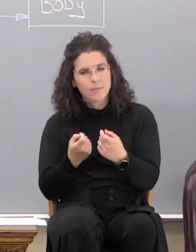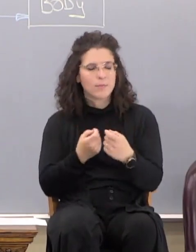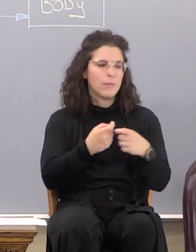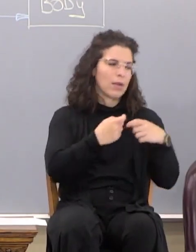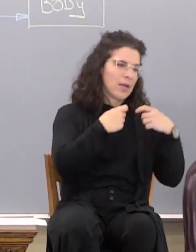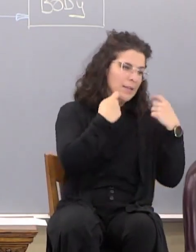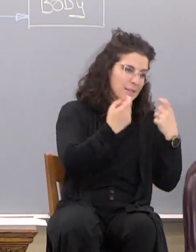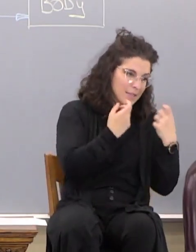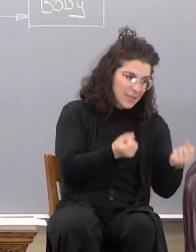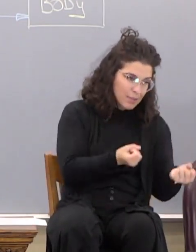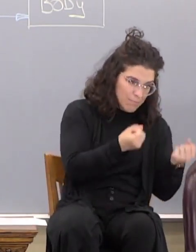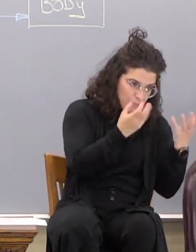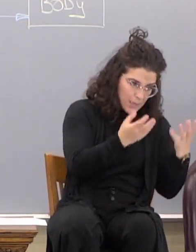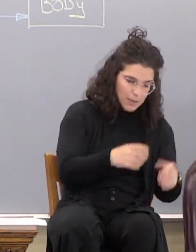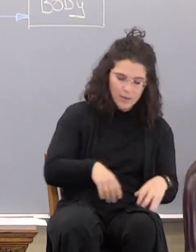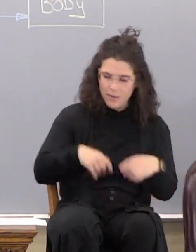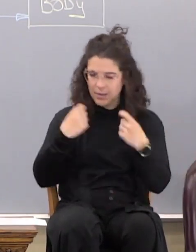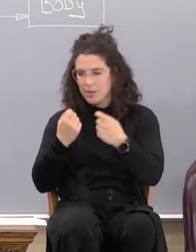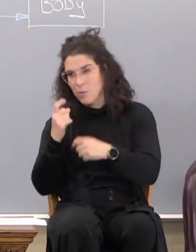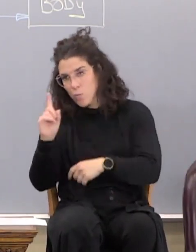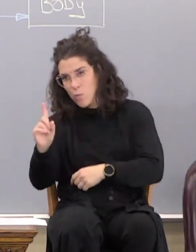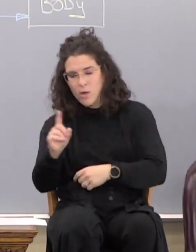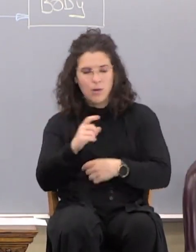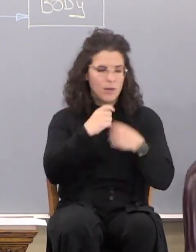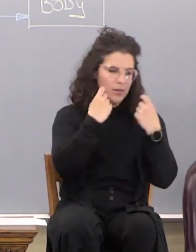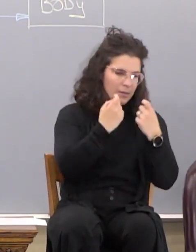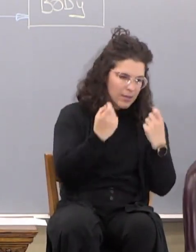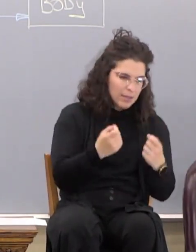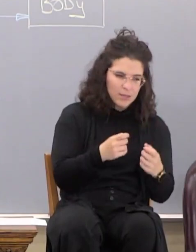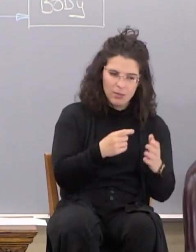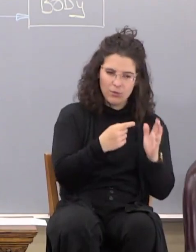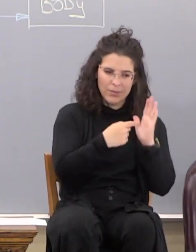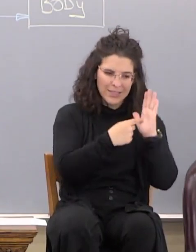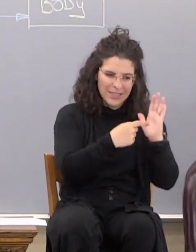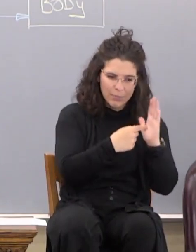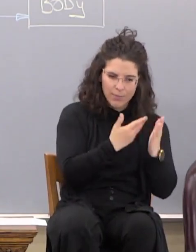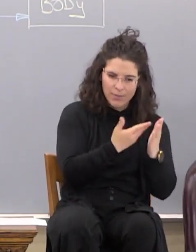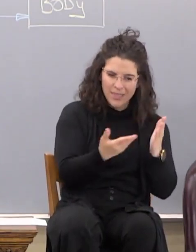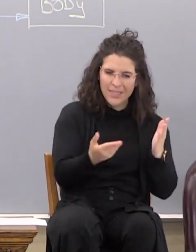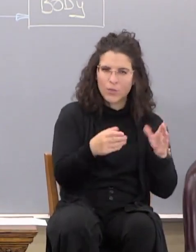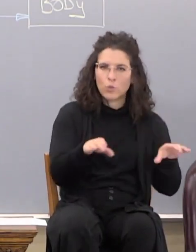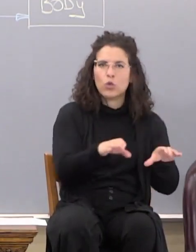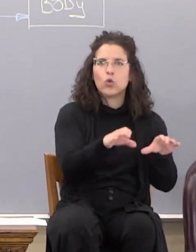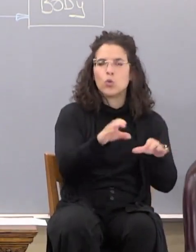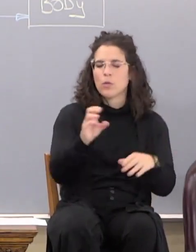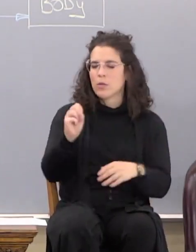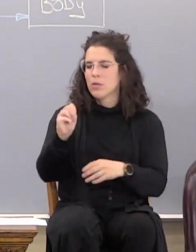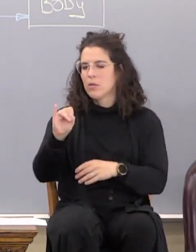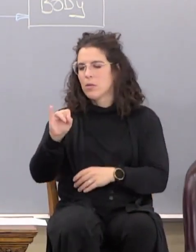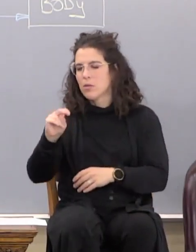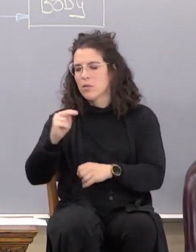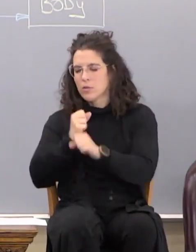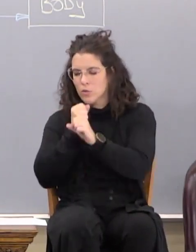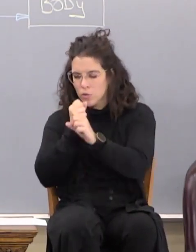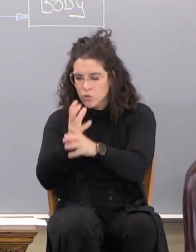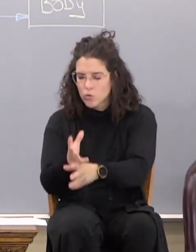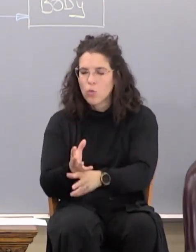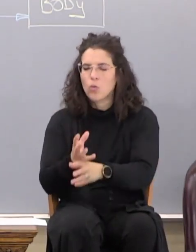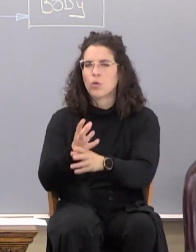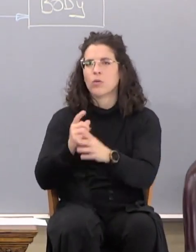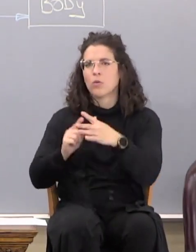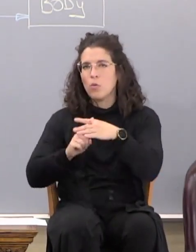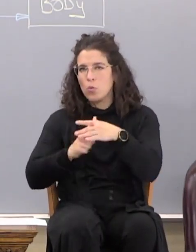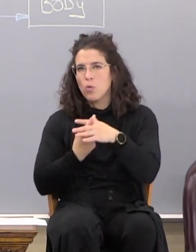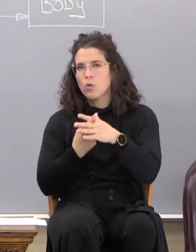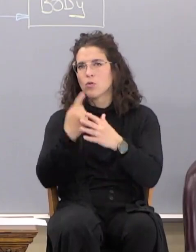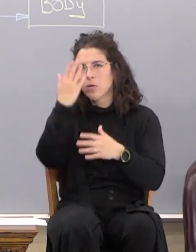sin and sins are the symptom, the things we do. Sin is the source, the core origin